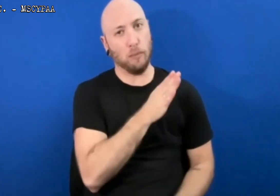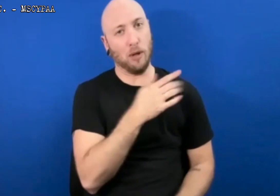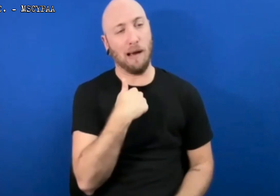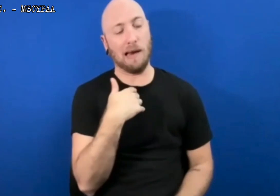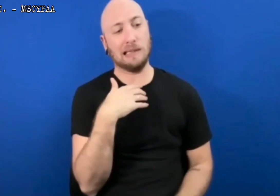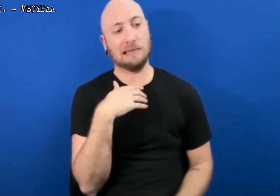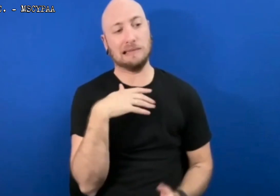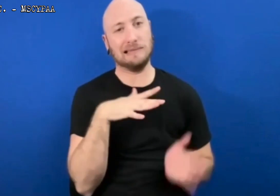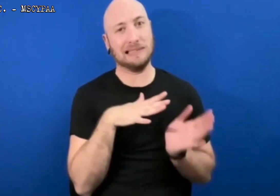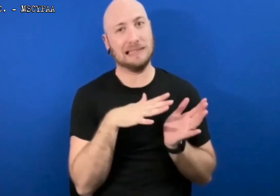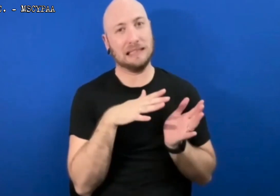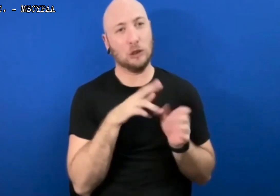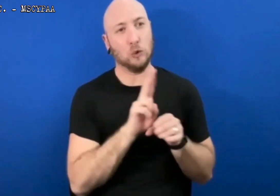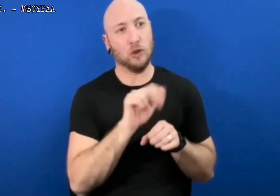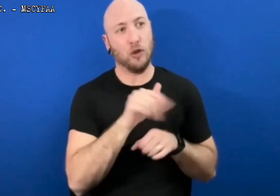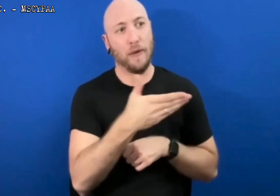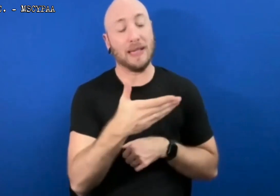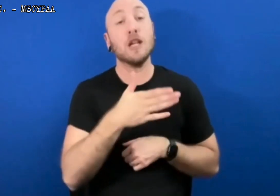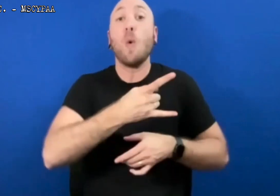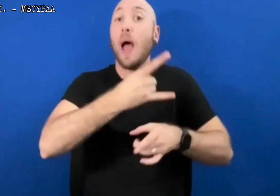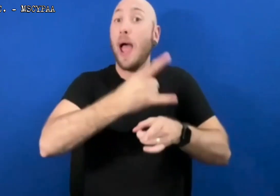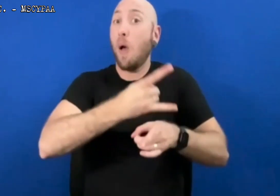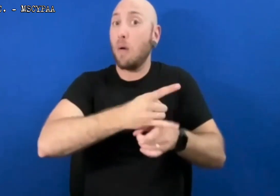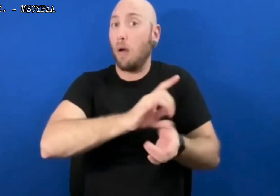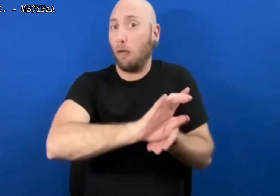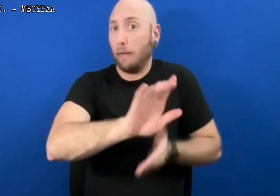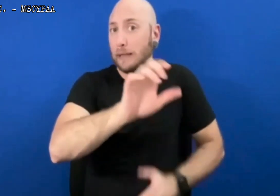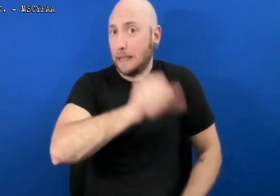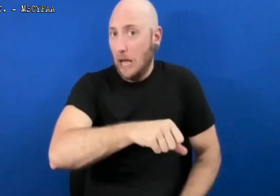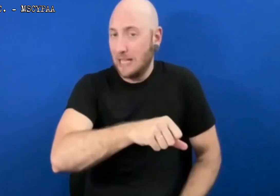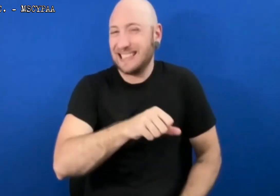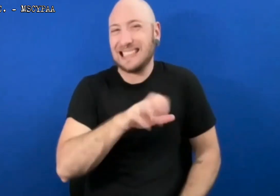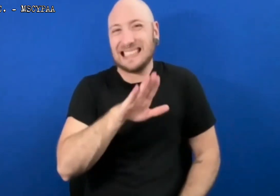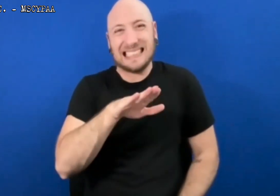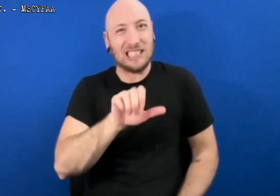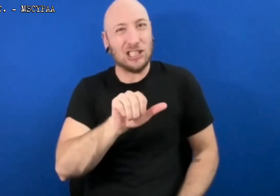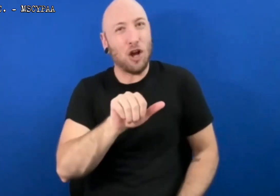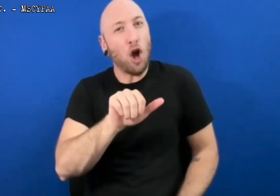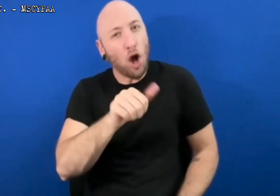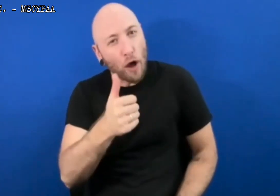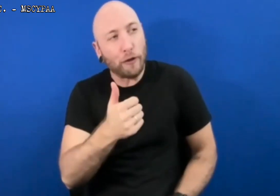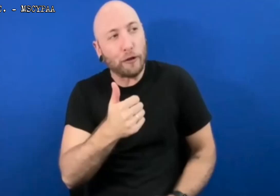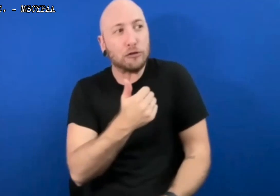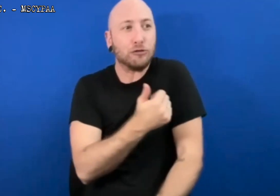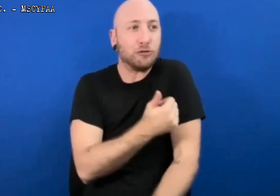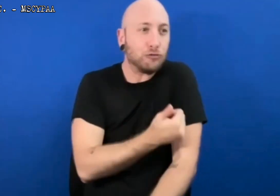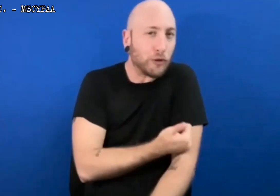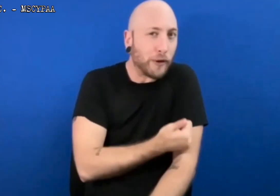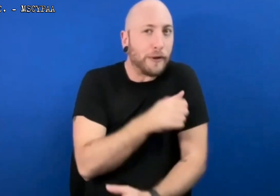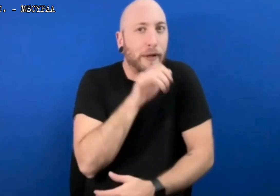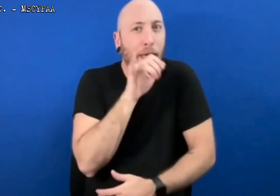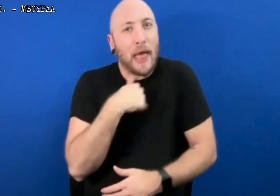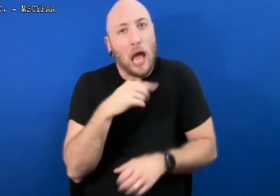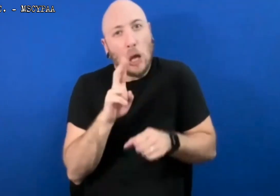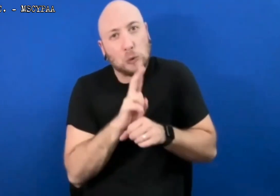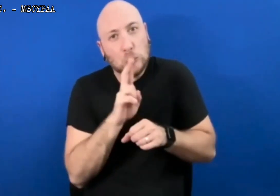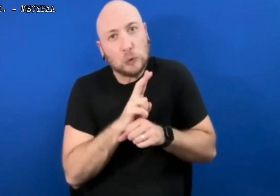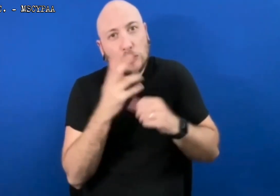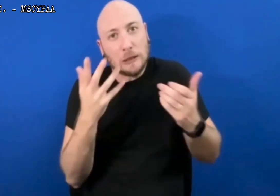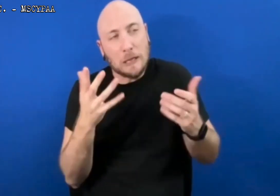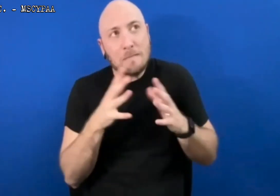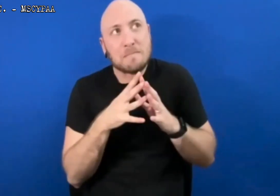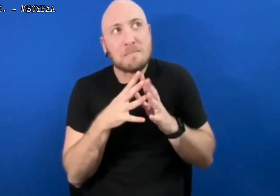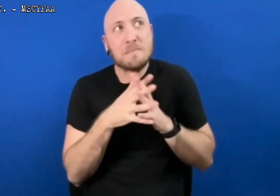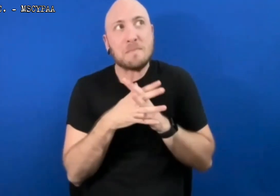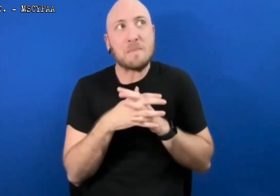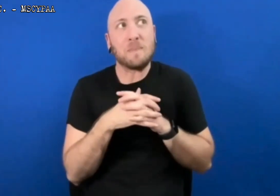I definitely stayed away from alcohol, and I I my disease was, I wouldn't